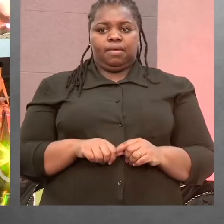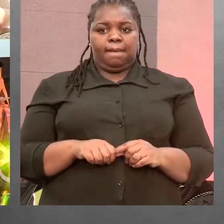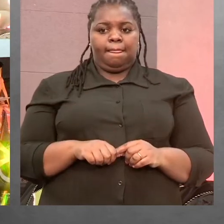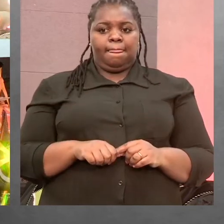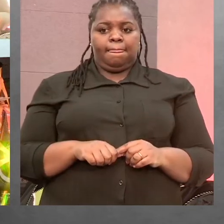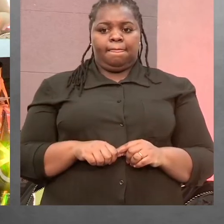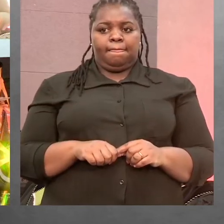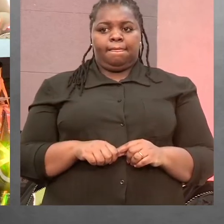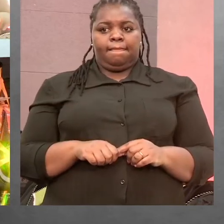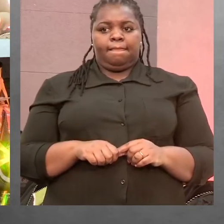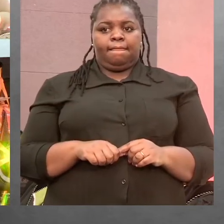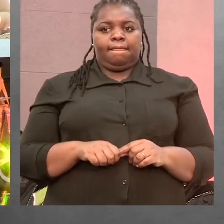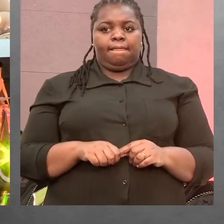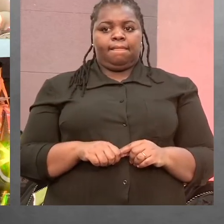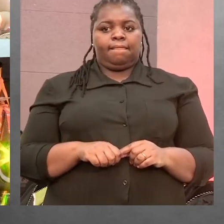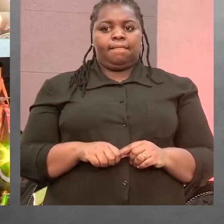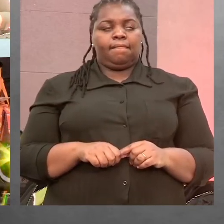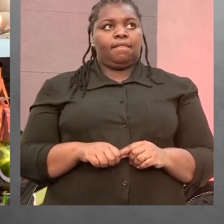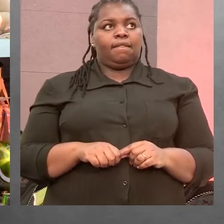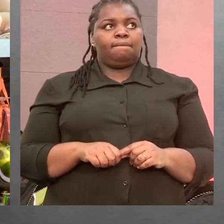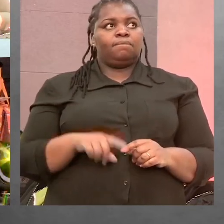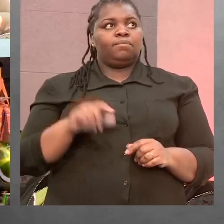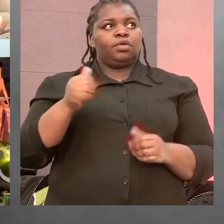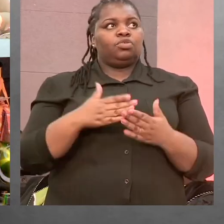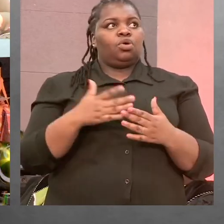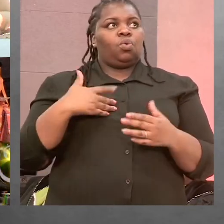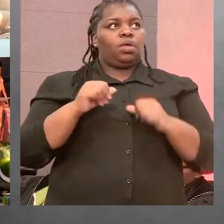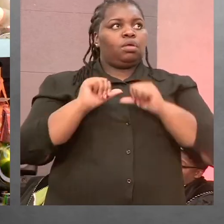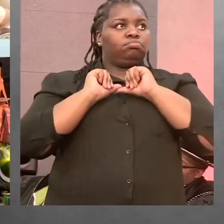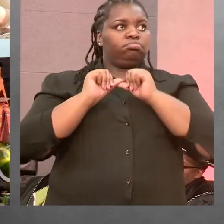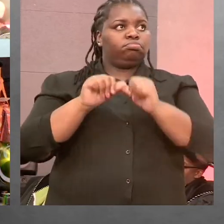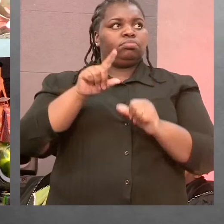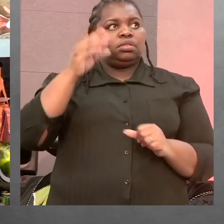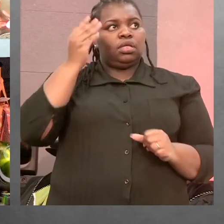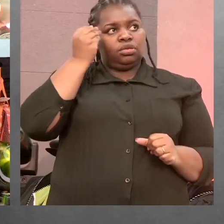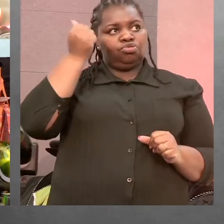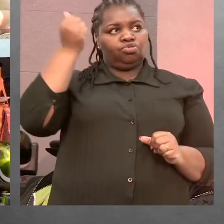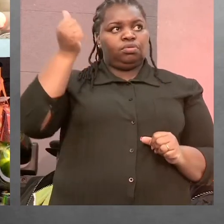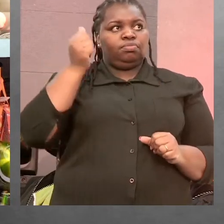boldened us to carry that dream forward.